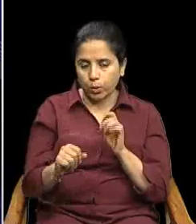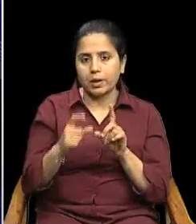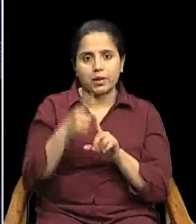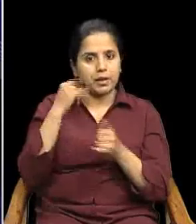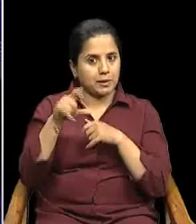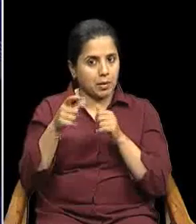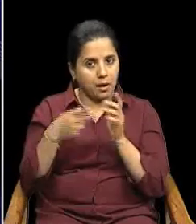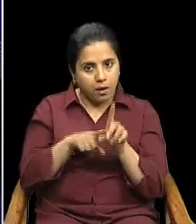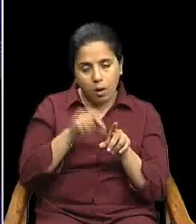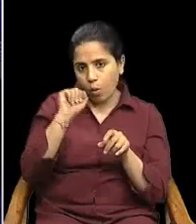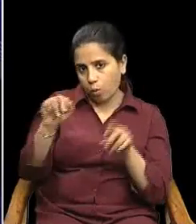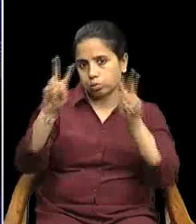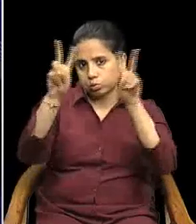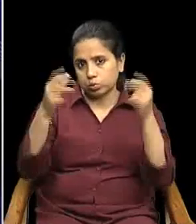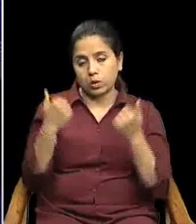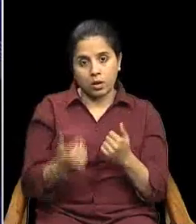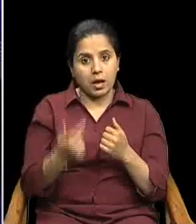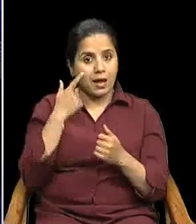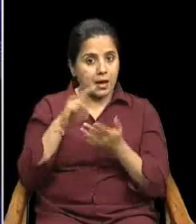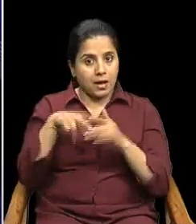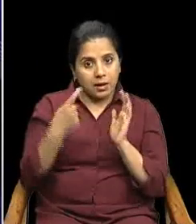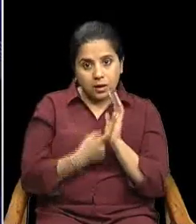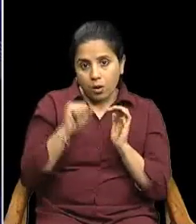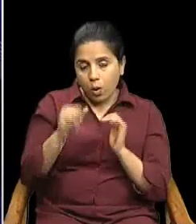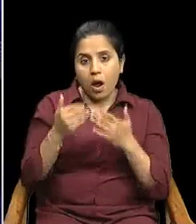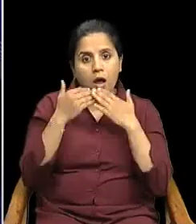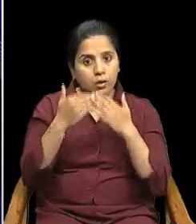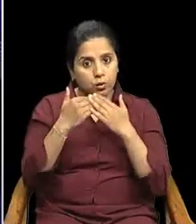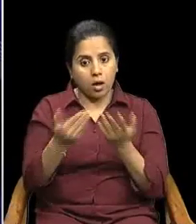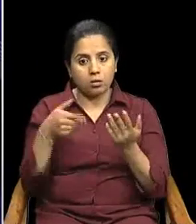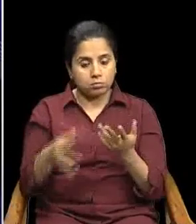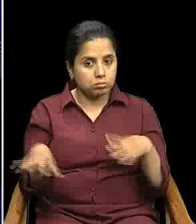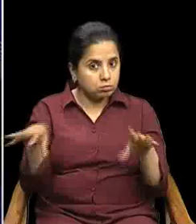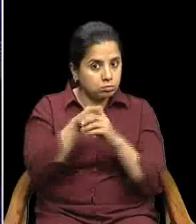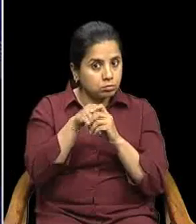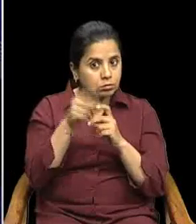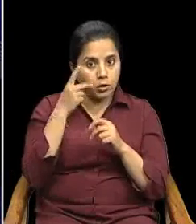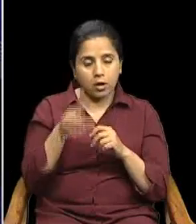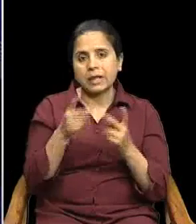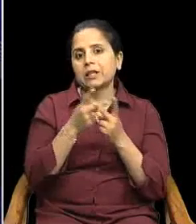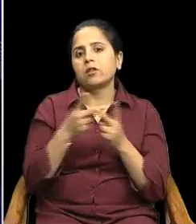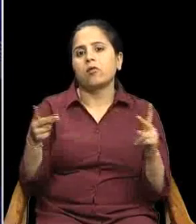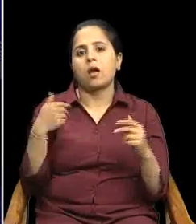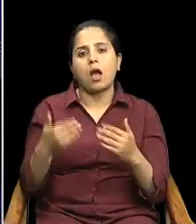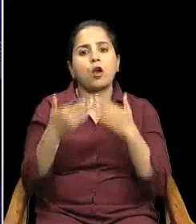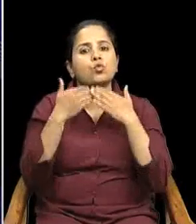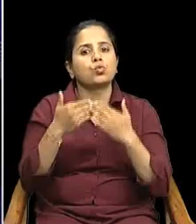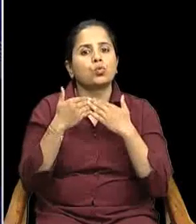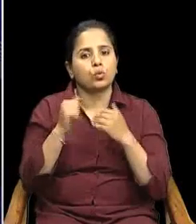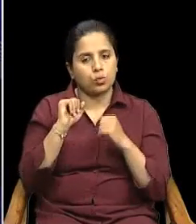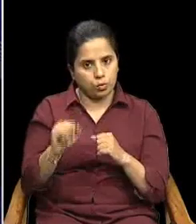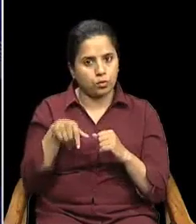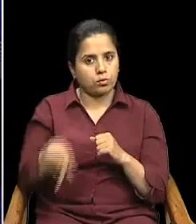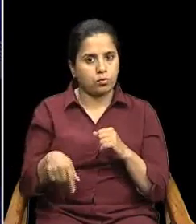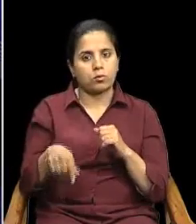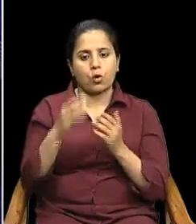context. Now, this interdisciplinary education combines the different academic disciplines for